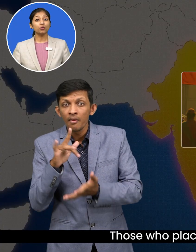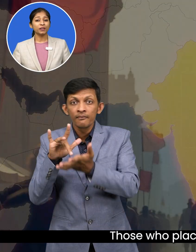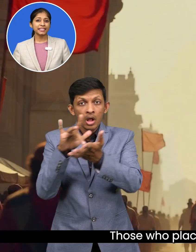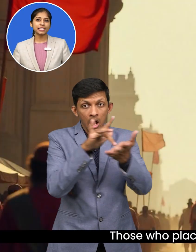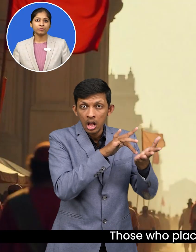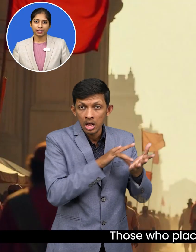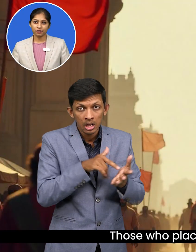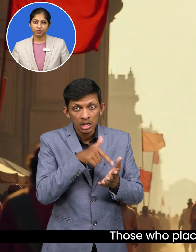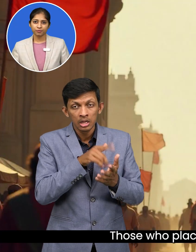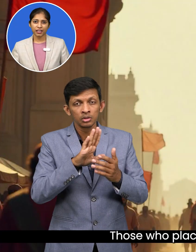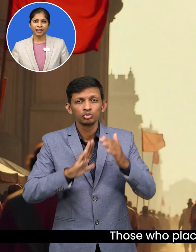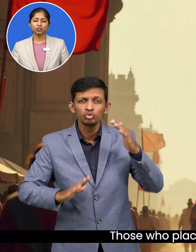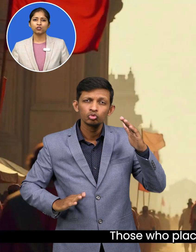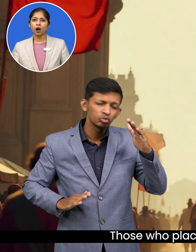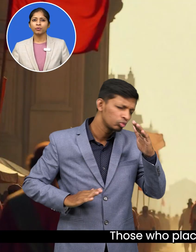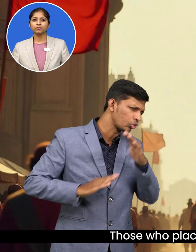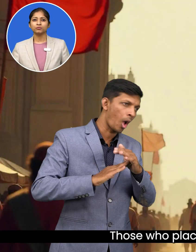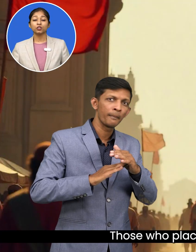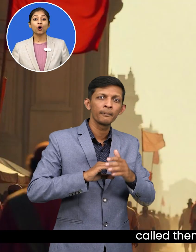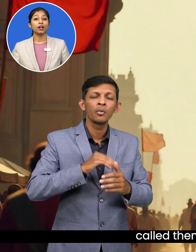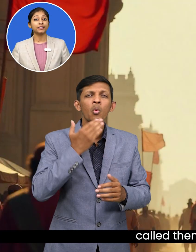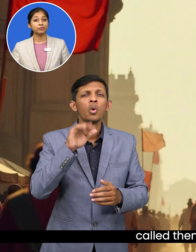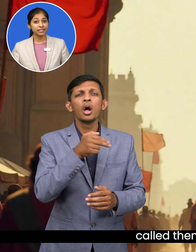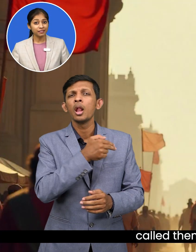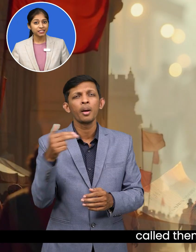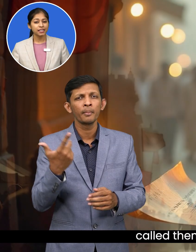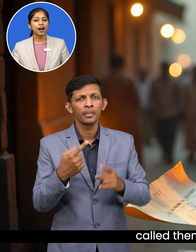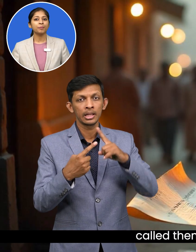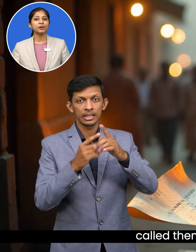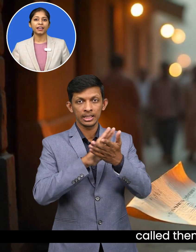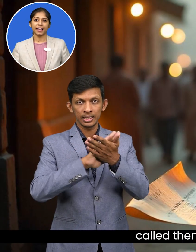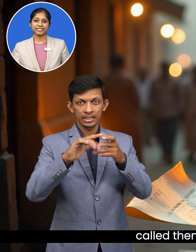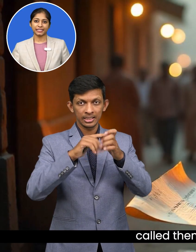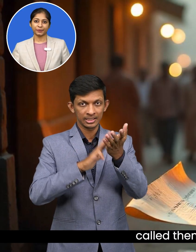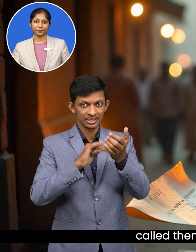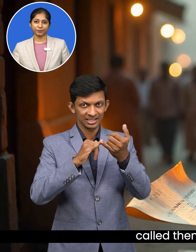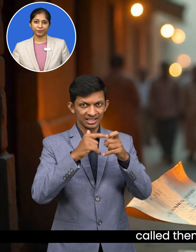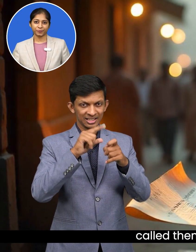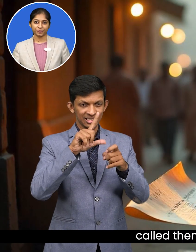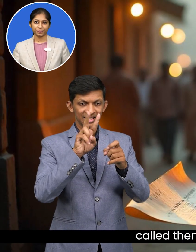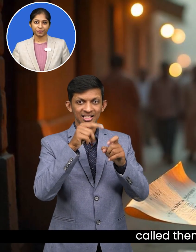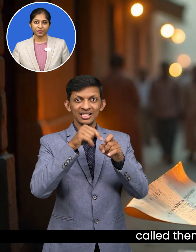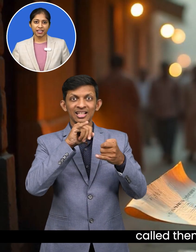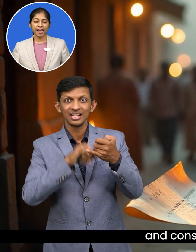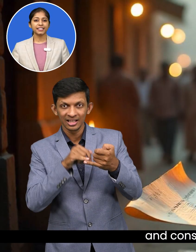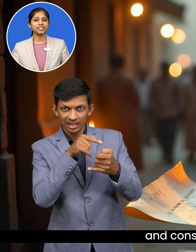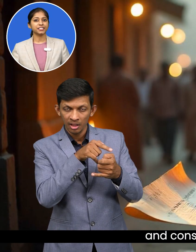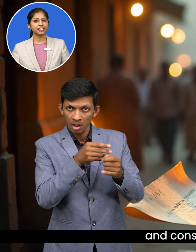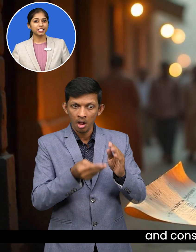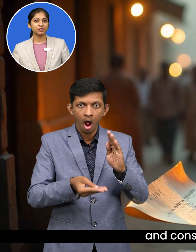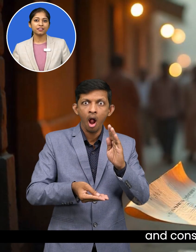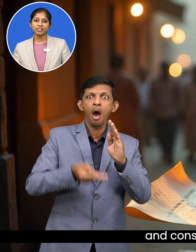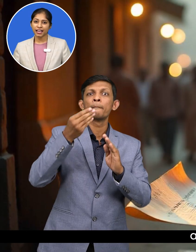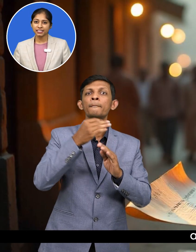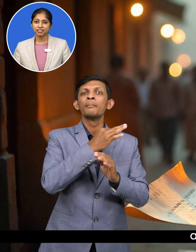Those who place themselves at the top call themselves upper caste and